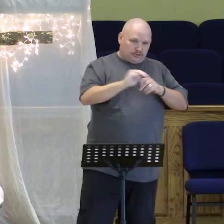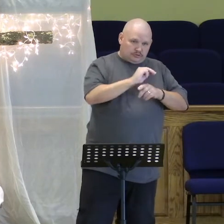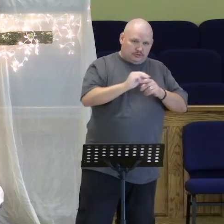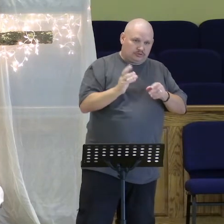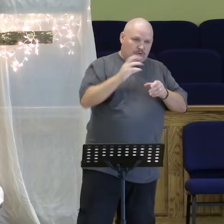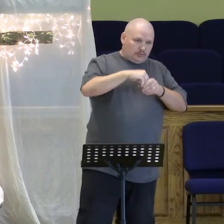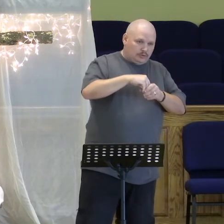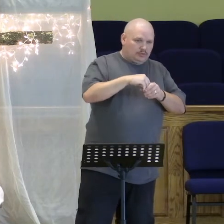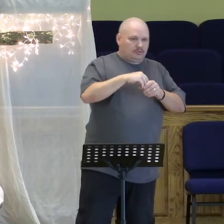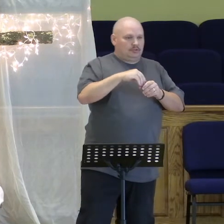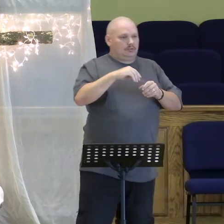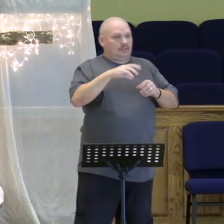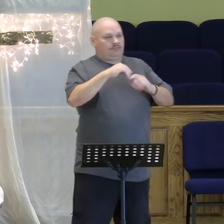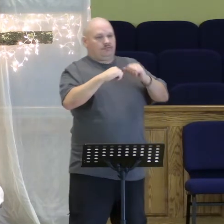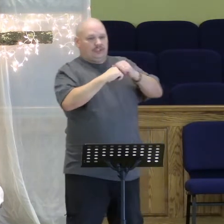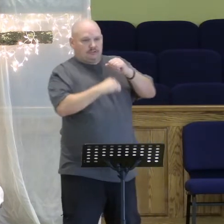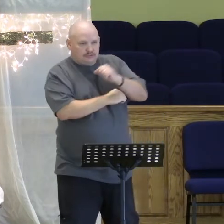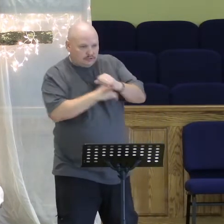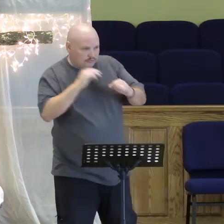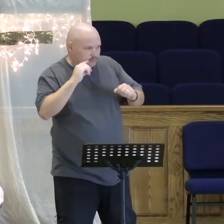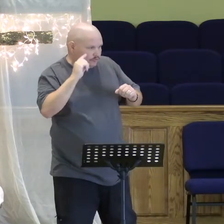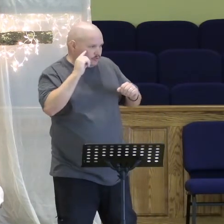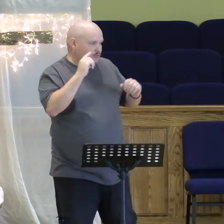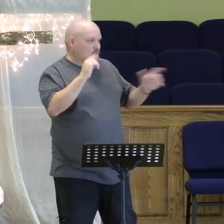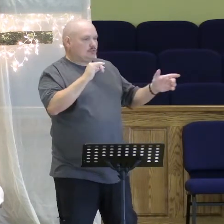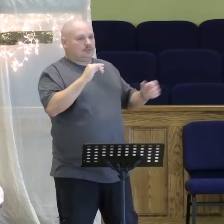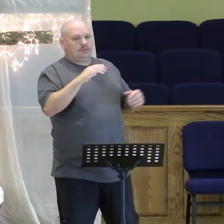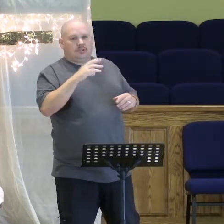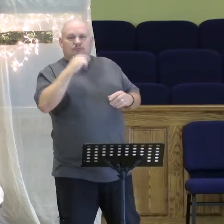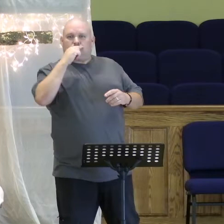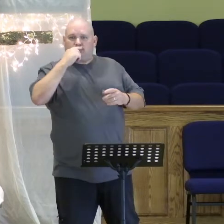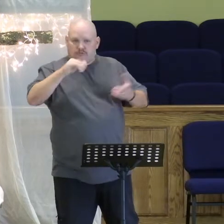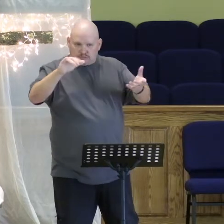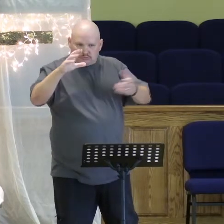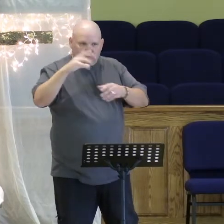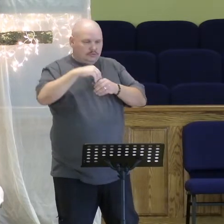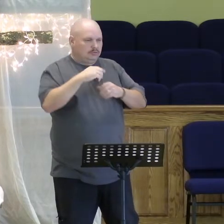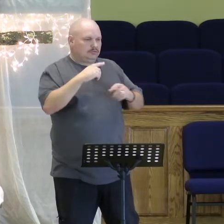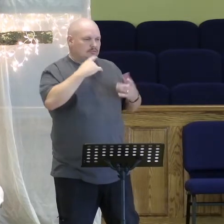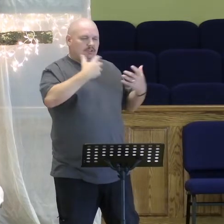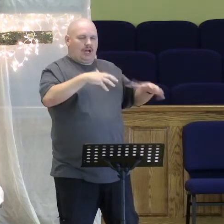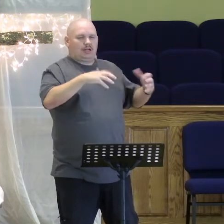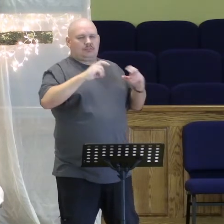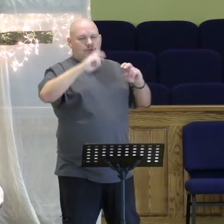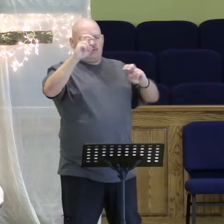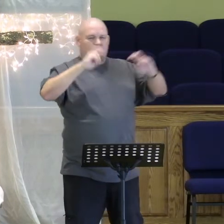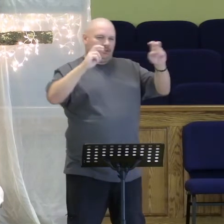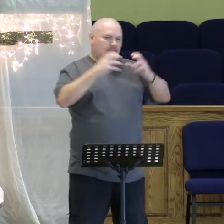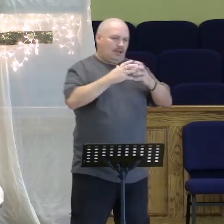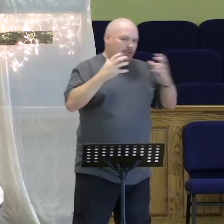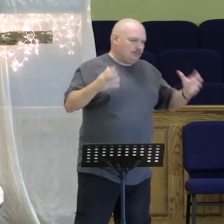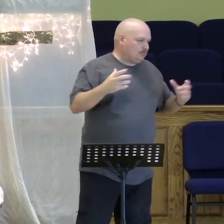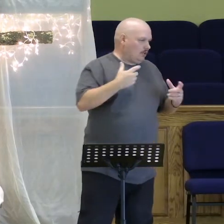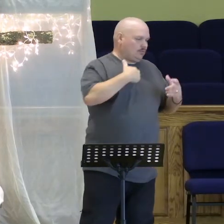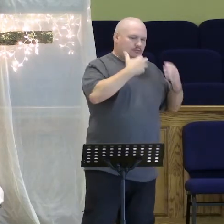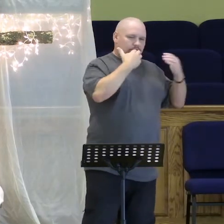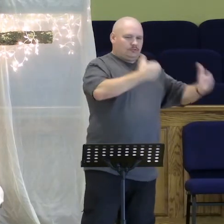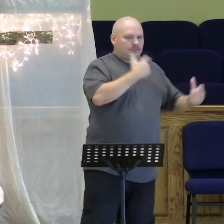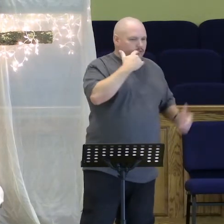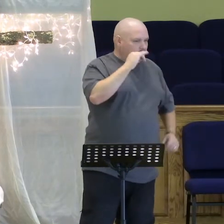he is able to preach a lot in different ministries and in deaf ministries, and I'm so thankful for the support he's been to this ministry. And again, like I said, the hearing that are involved